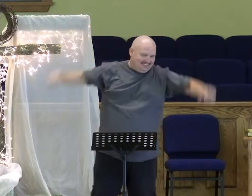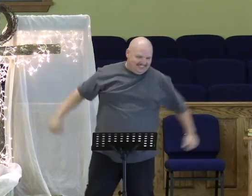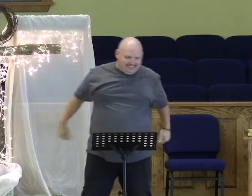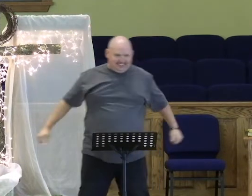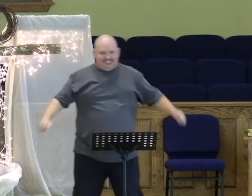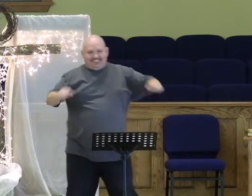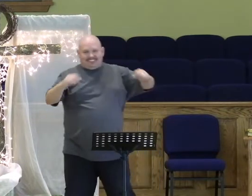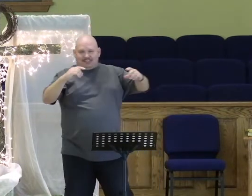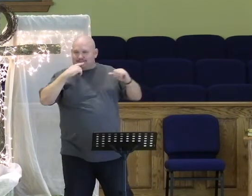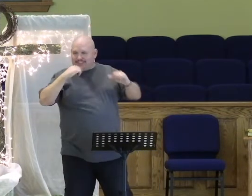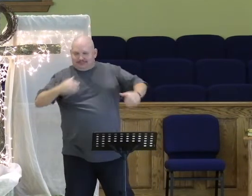Yeah.